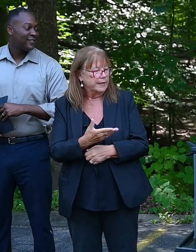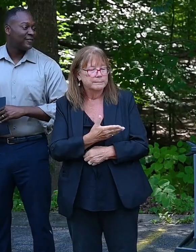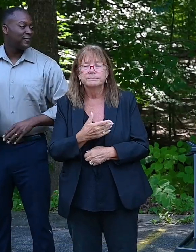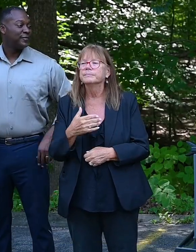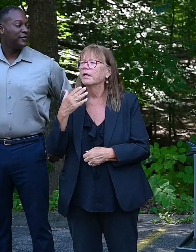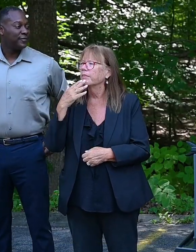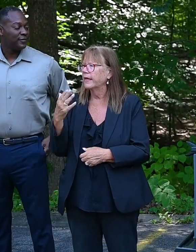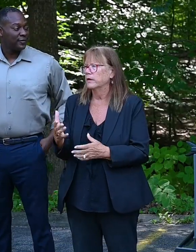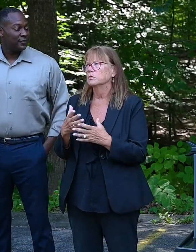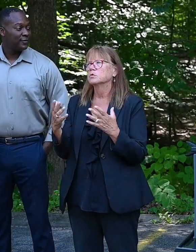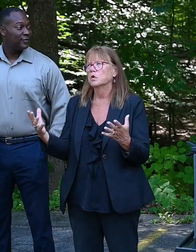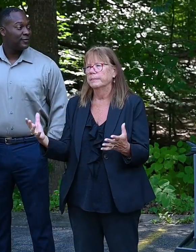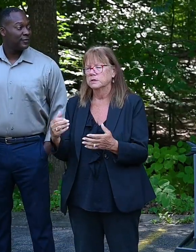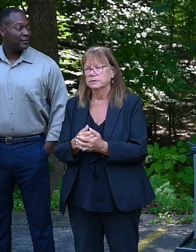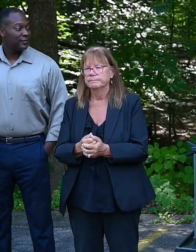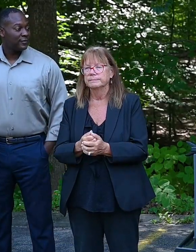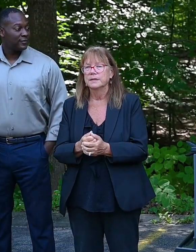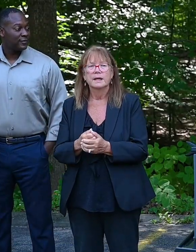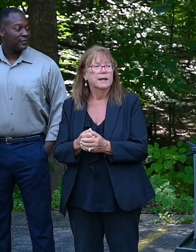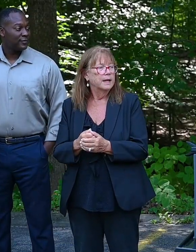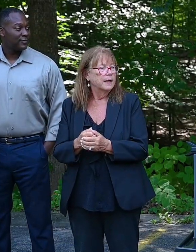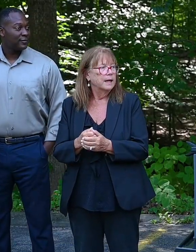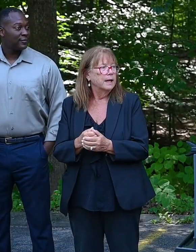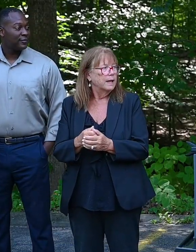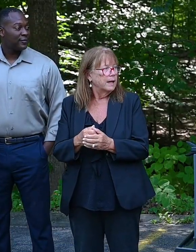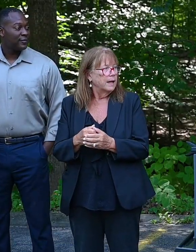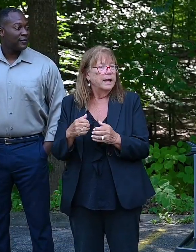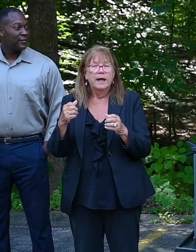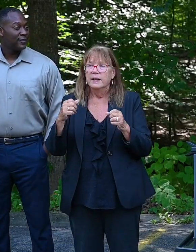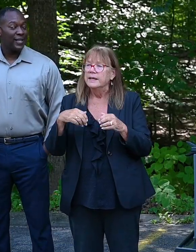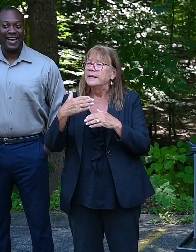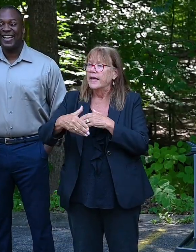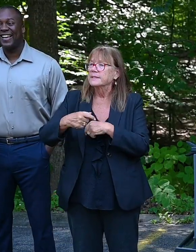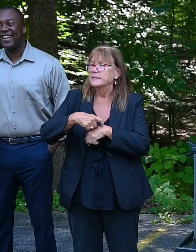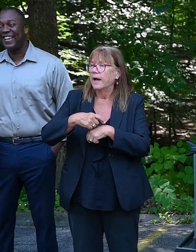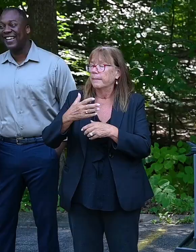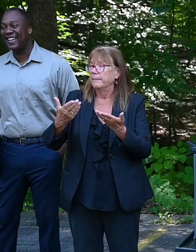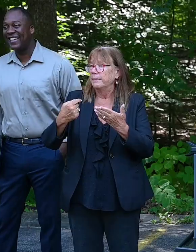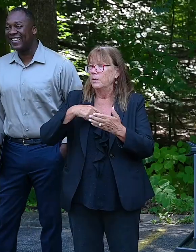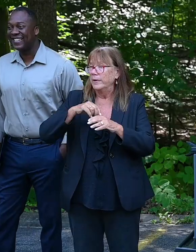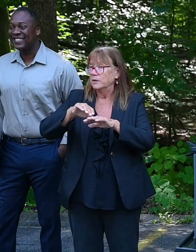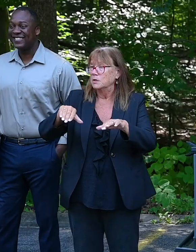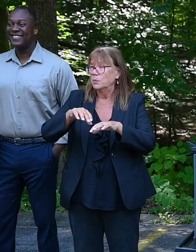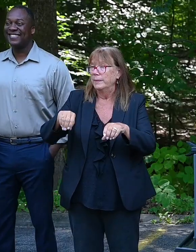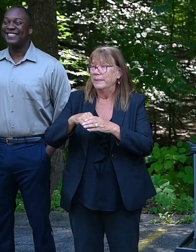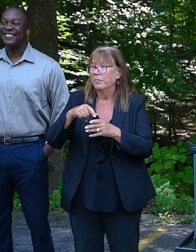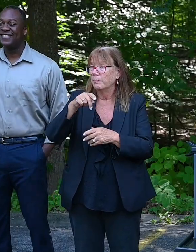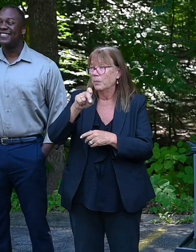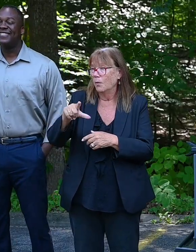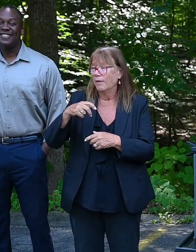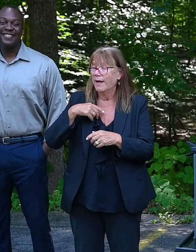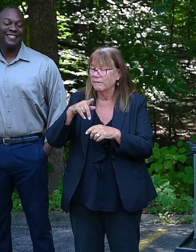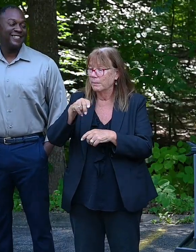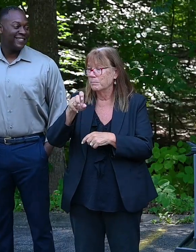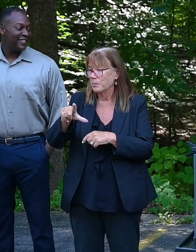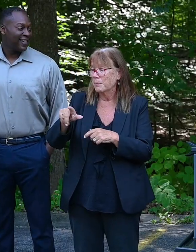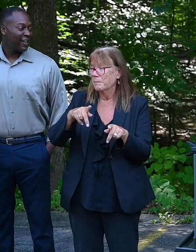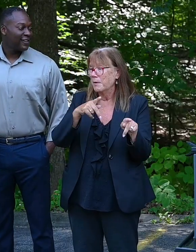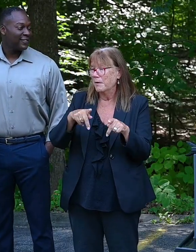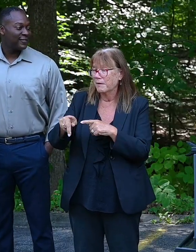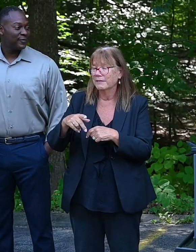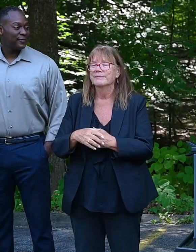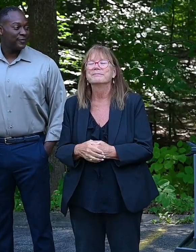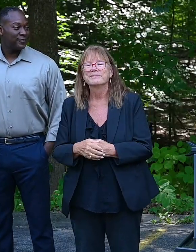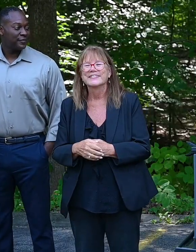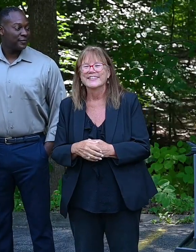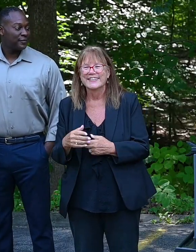Thank you so much. Can we do this in the pool next time? Maybe have a pool party? All right. As